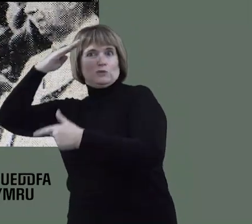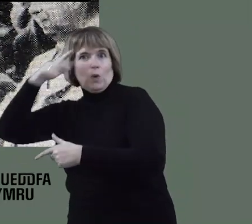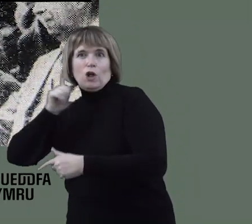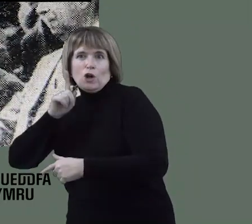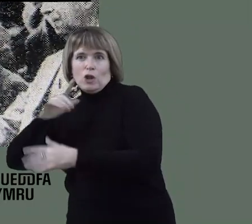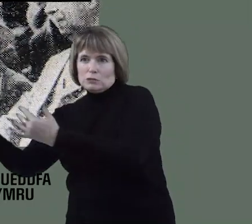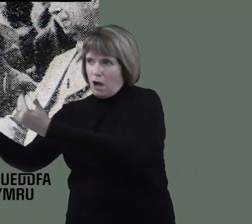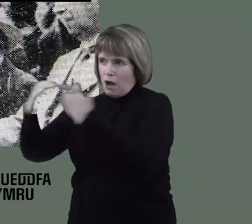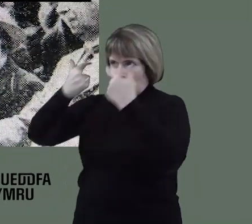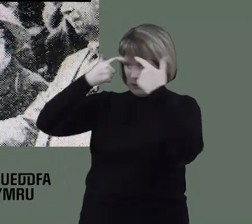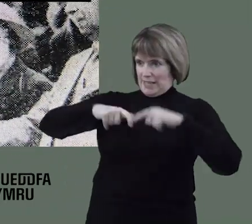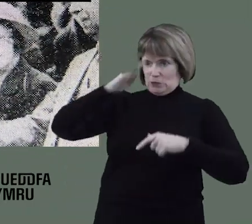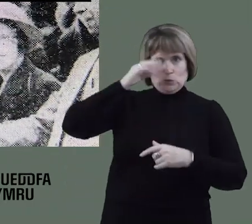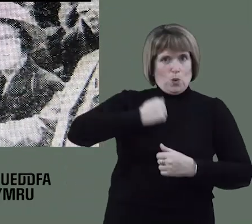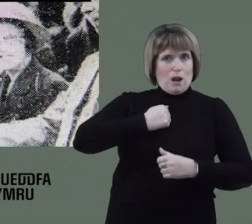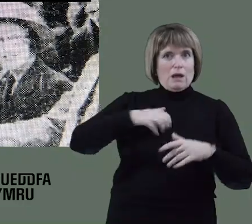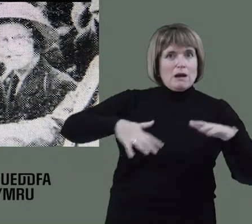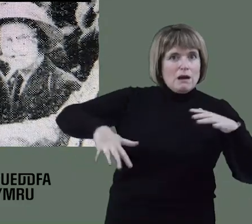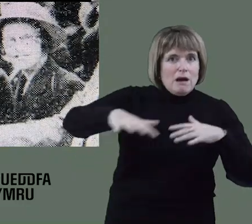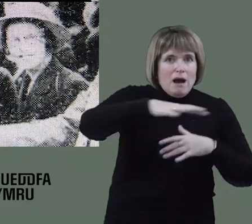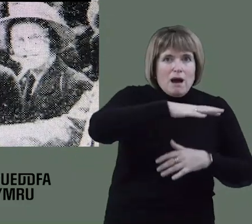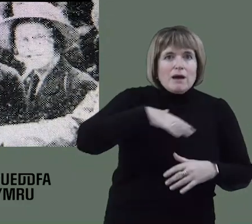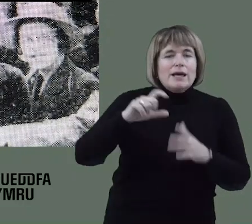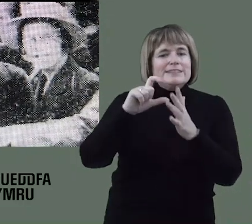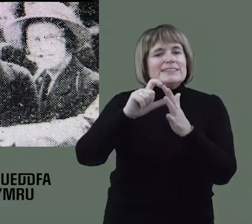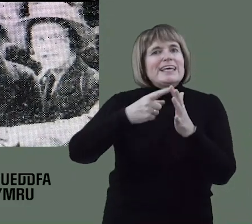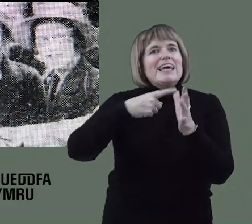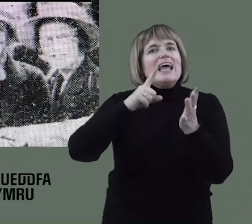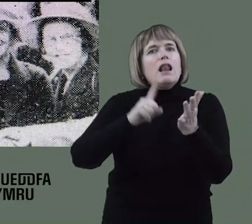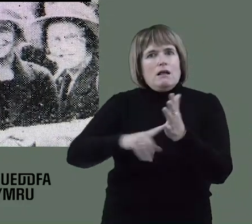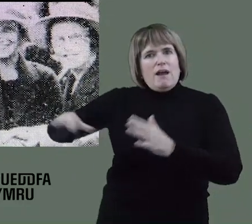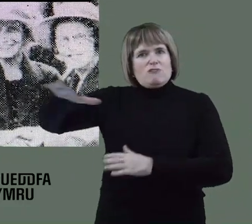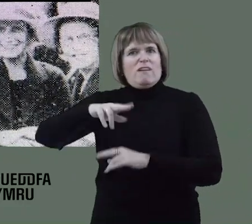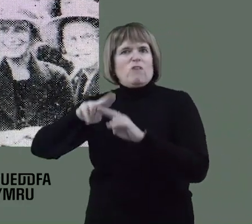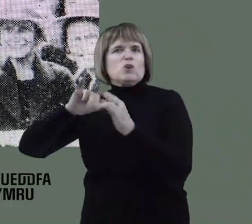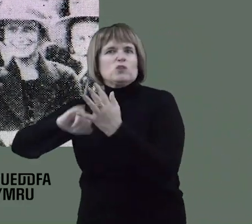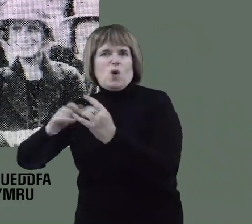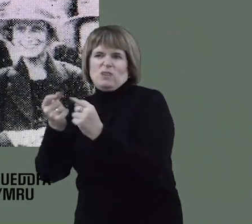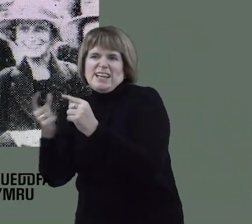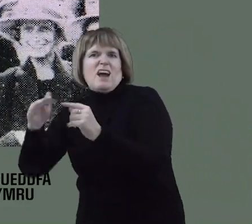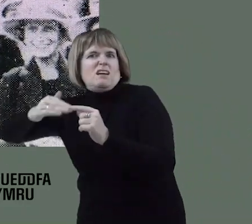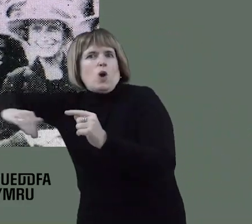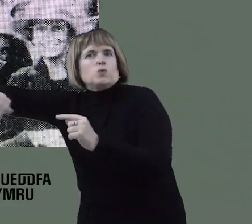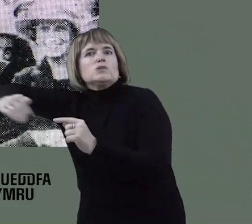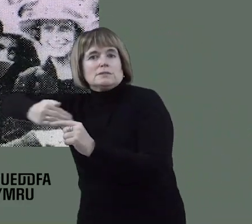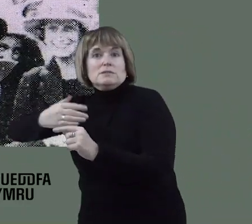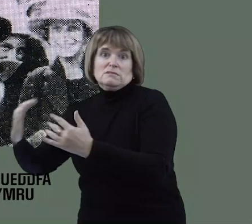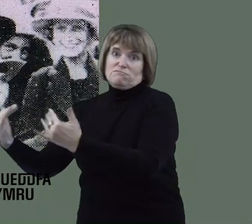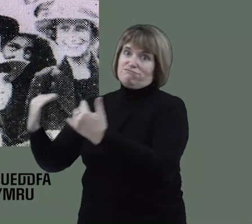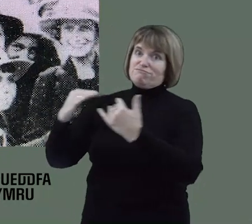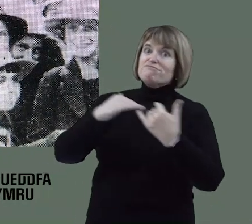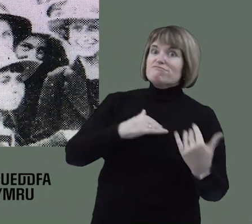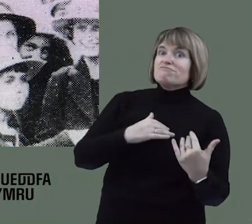came to our school. There was also Deal, which is near Folkestone on the